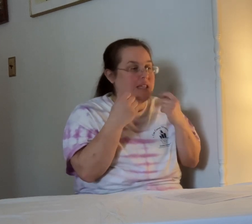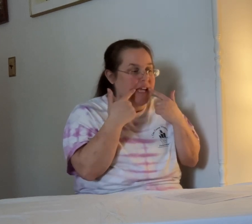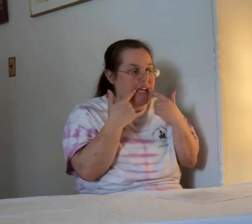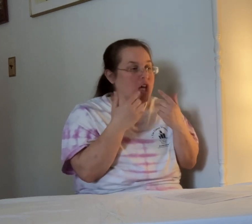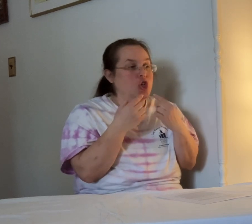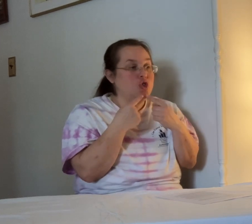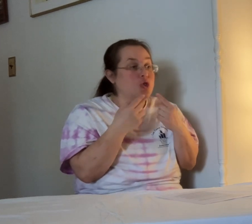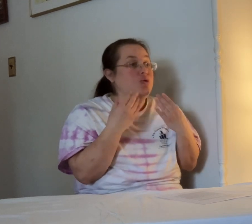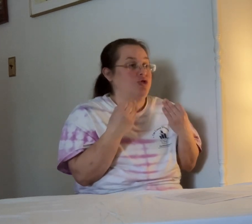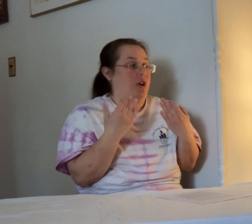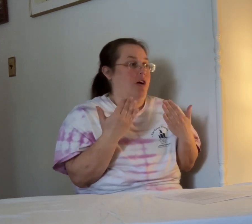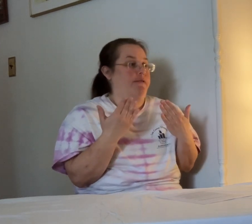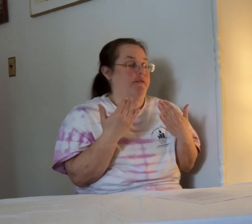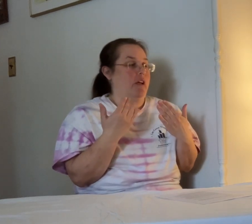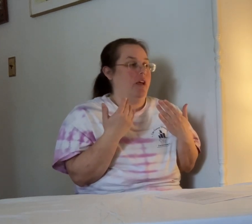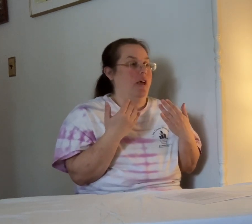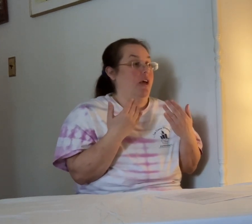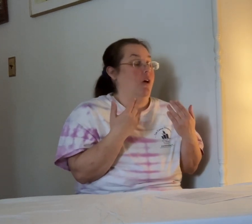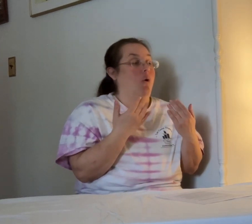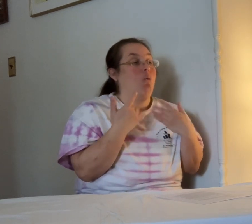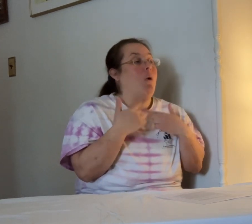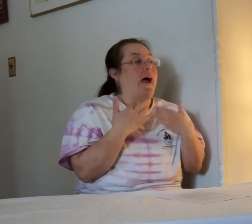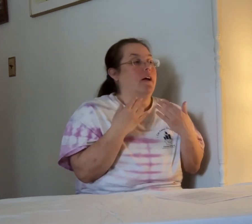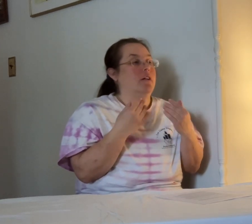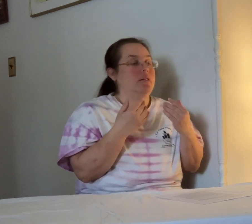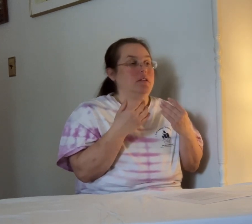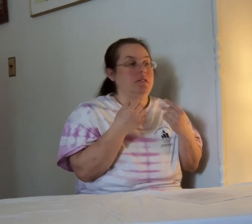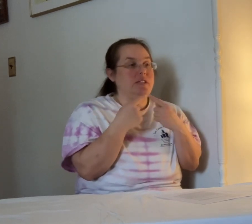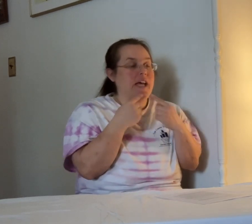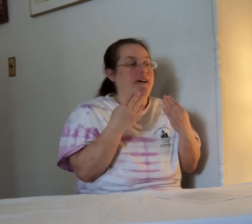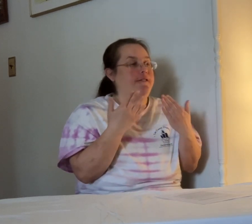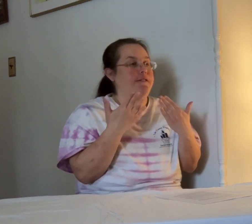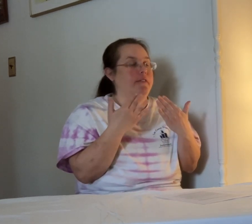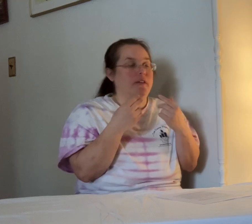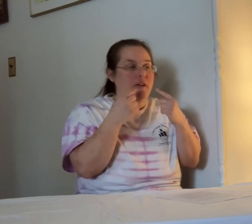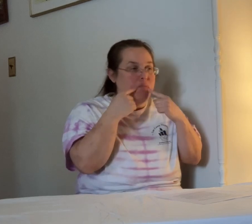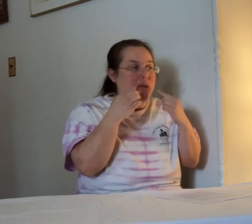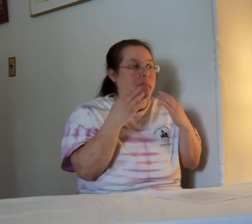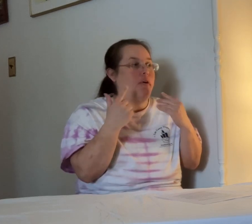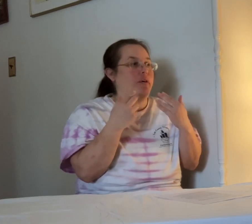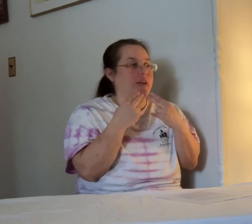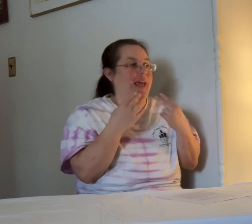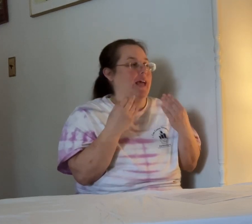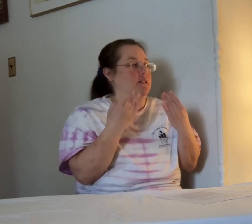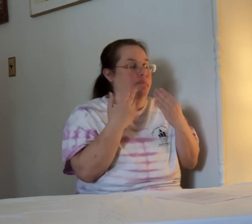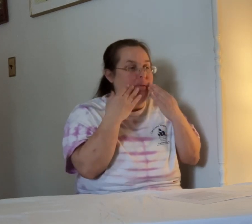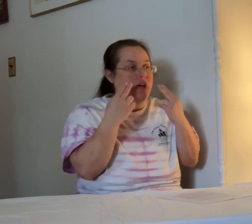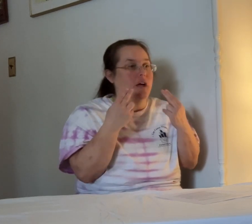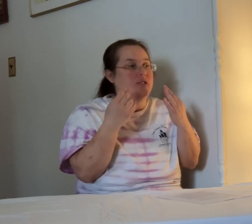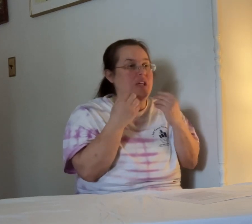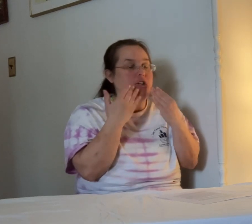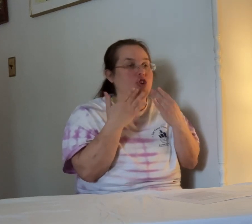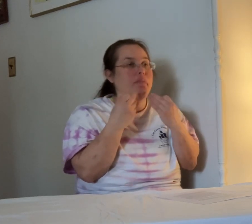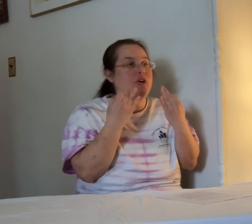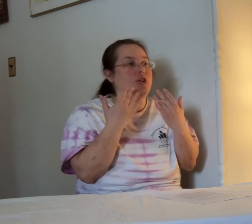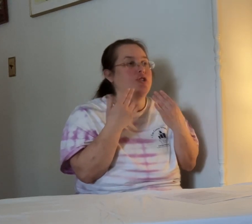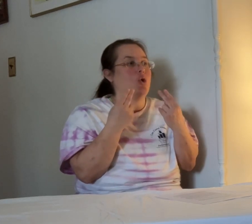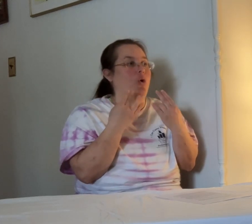spontaneously do stuff, while deaf people can't, because the interpreters or